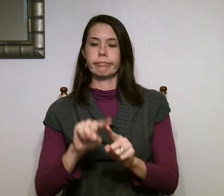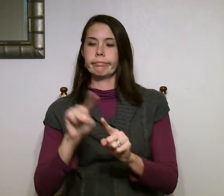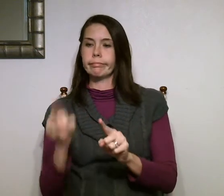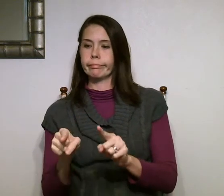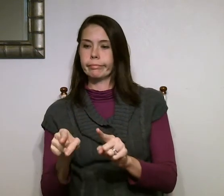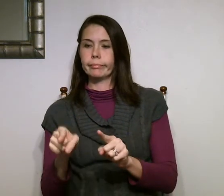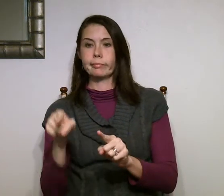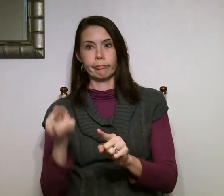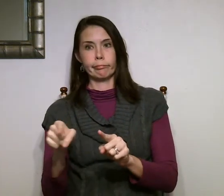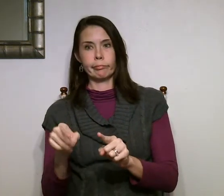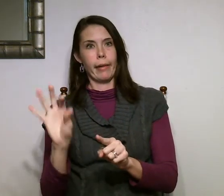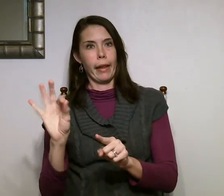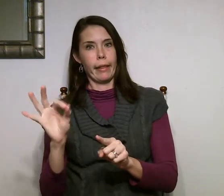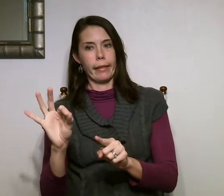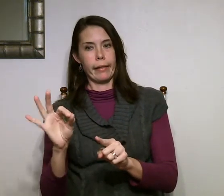Let's do some harder problems.